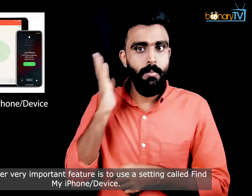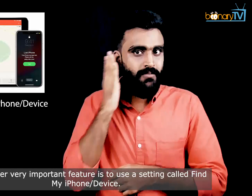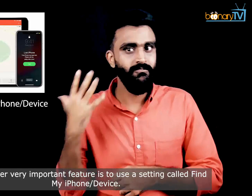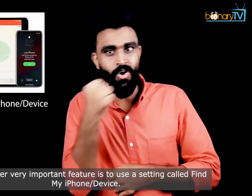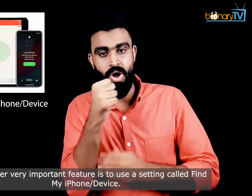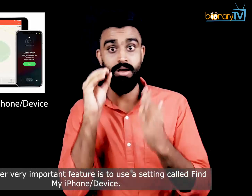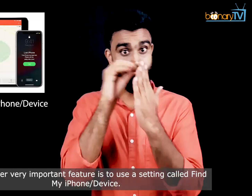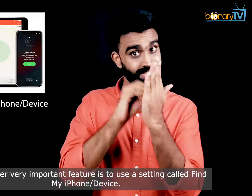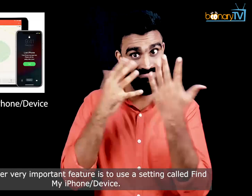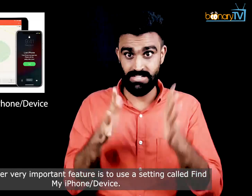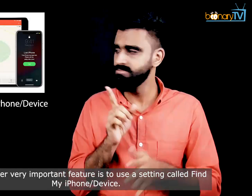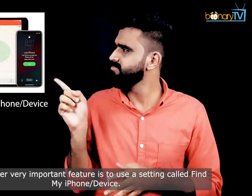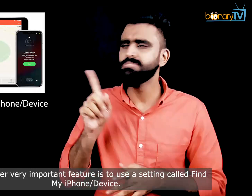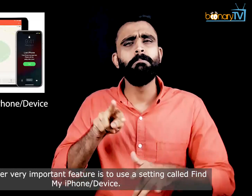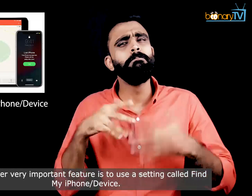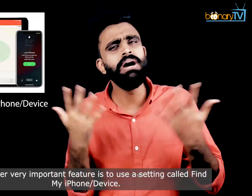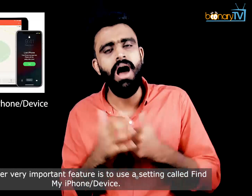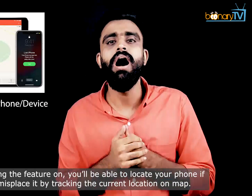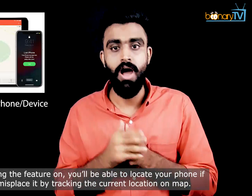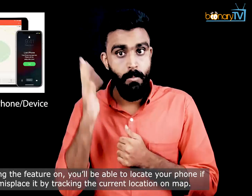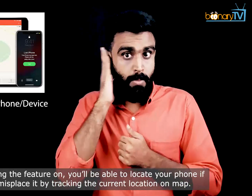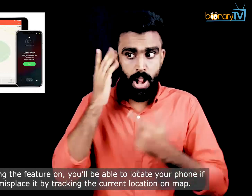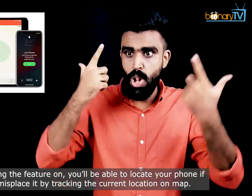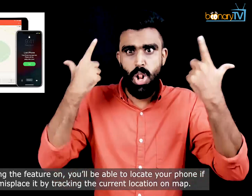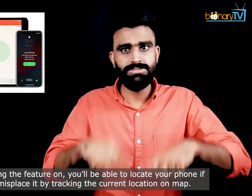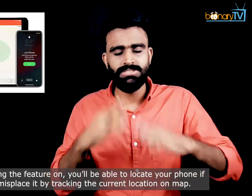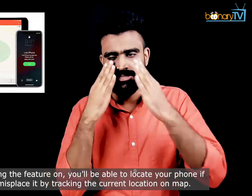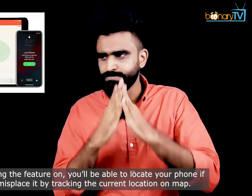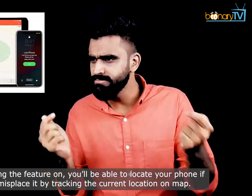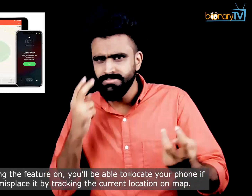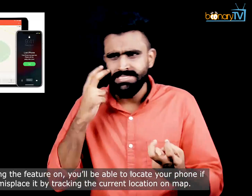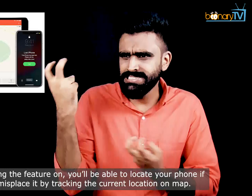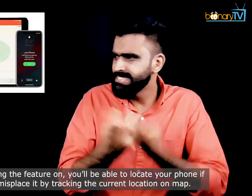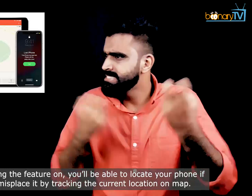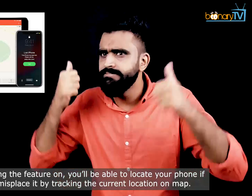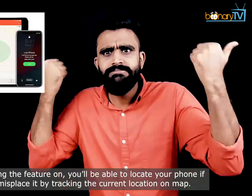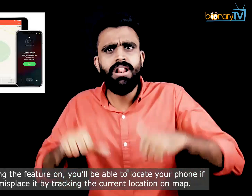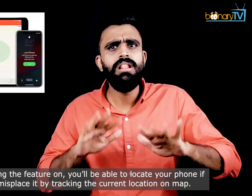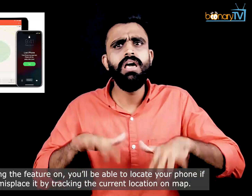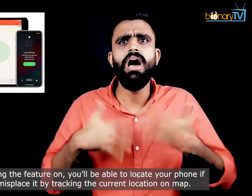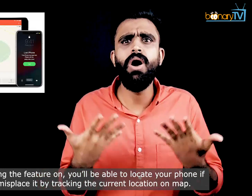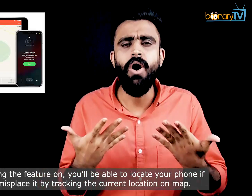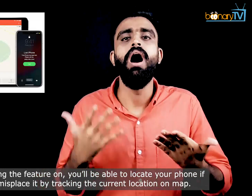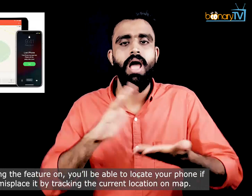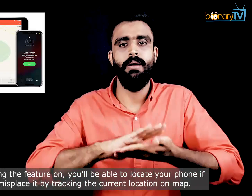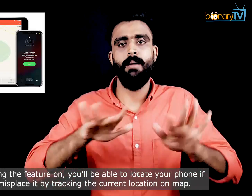called Find My iPhone or Device. By turning the feature on, you'll be able to locate your phone if you misplace